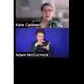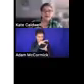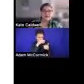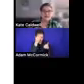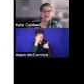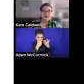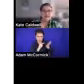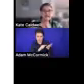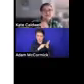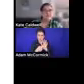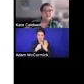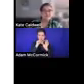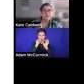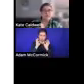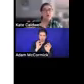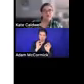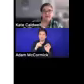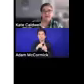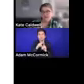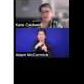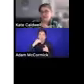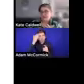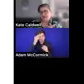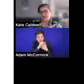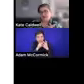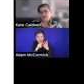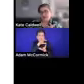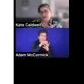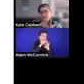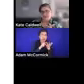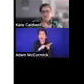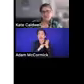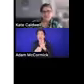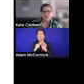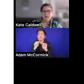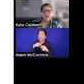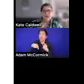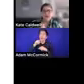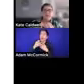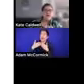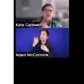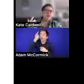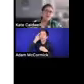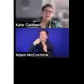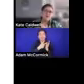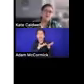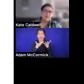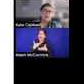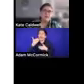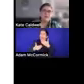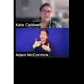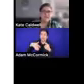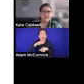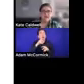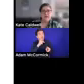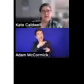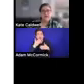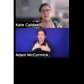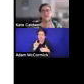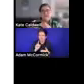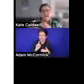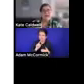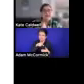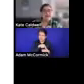be more this misuse or oversimplification of the data. Another concern that we often see